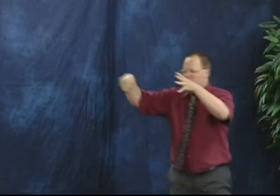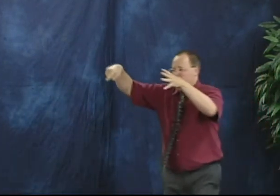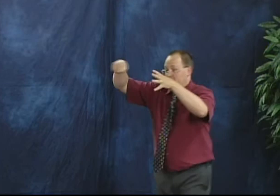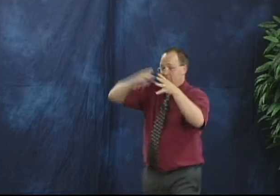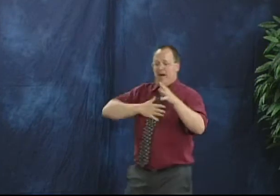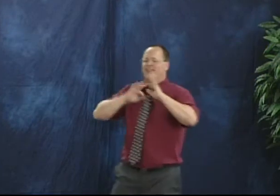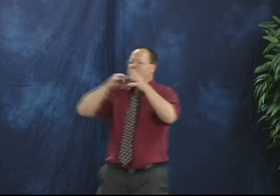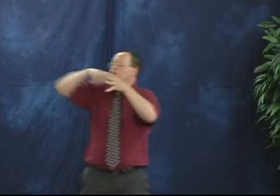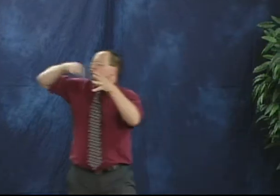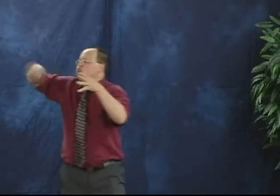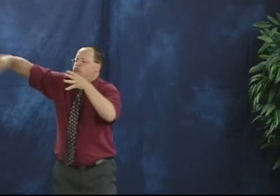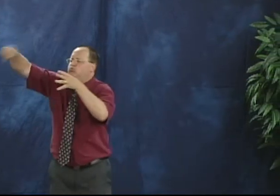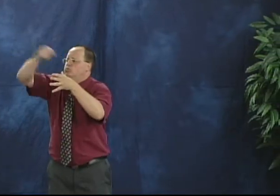Manasseh."